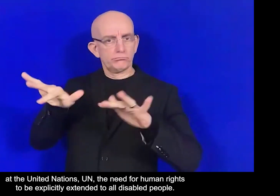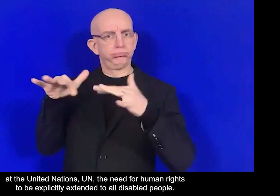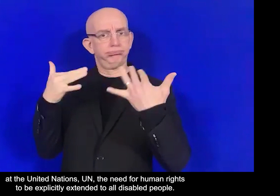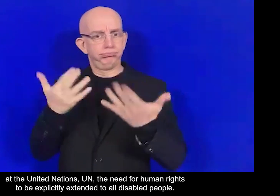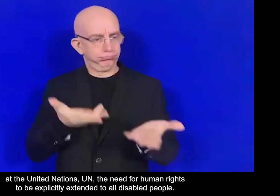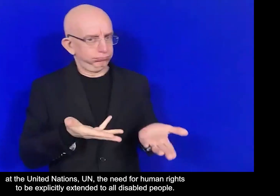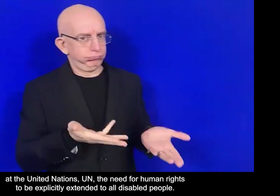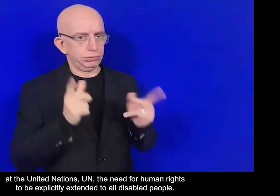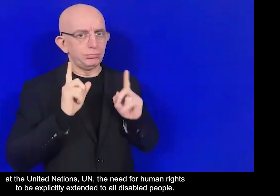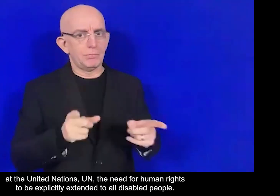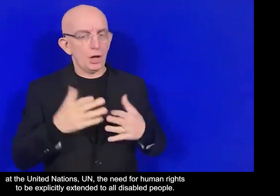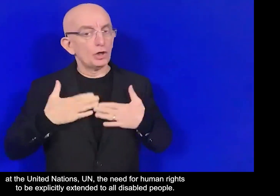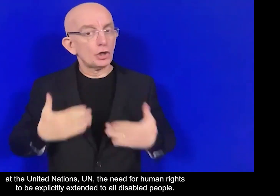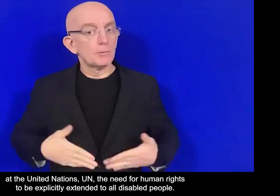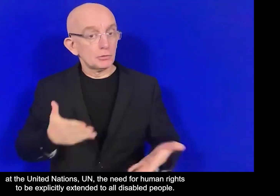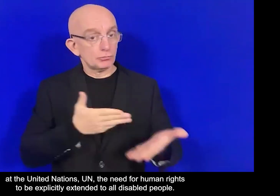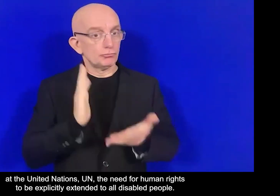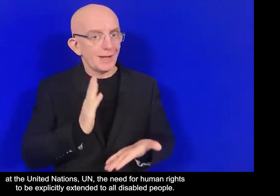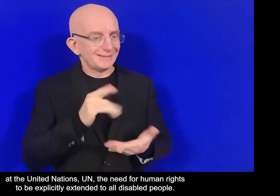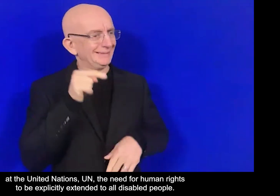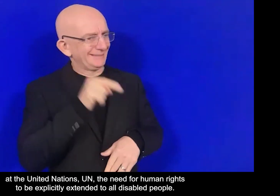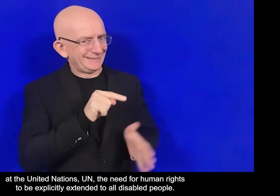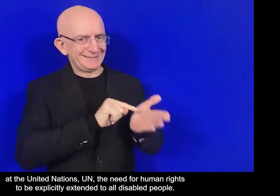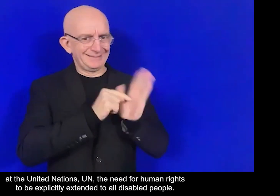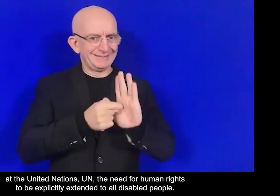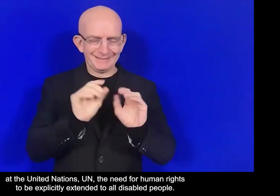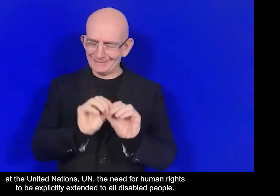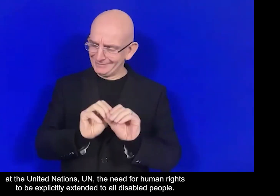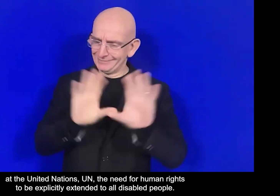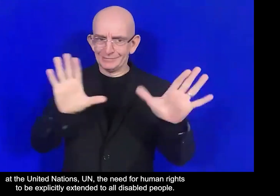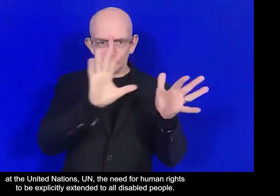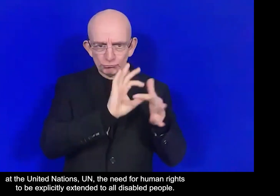explicitly extended to all disabled people.